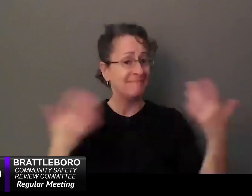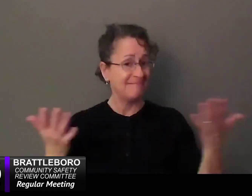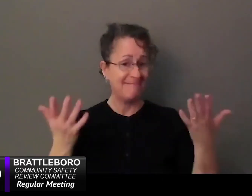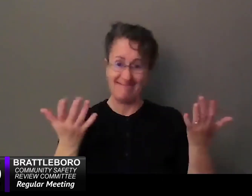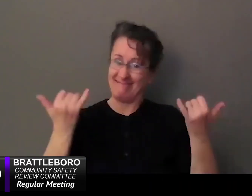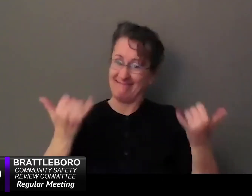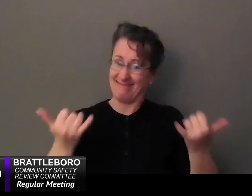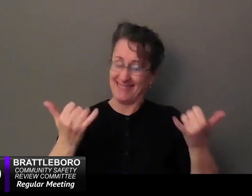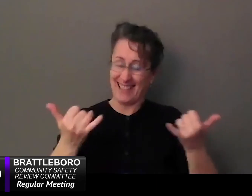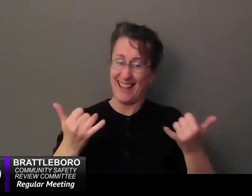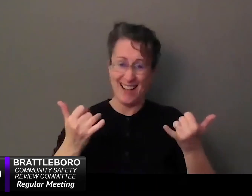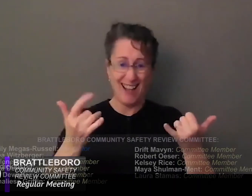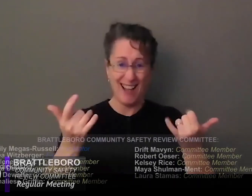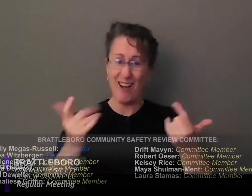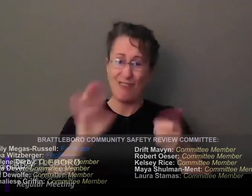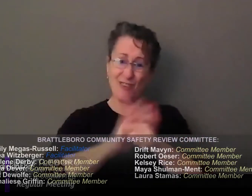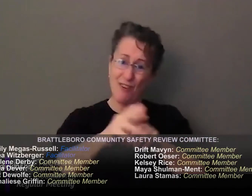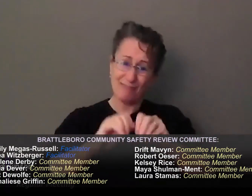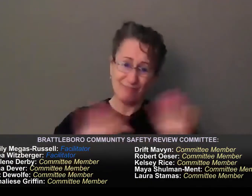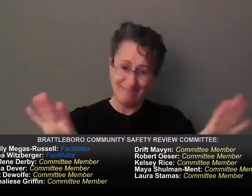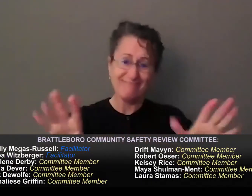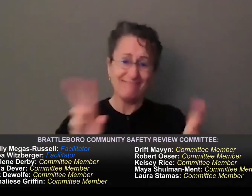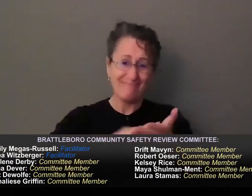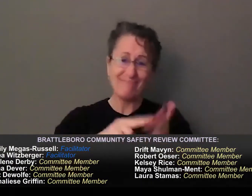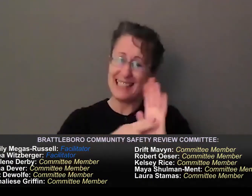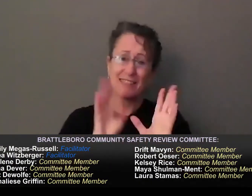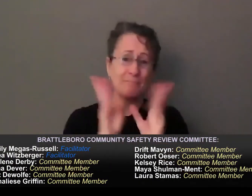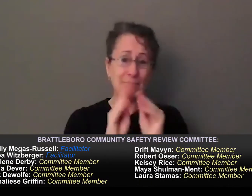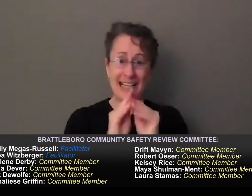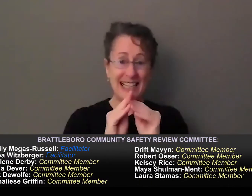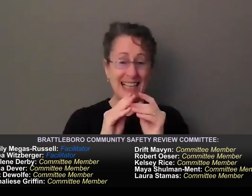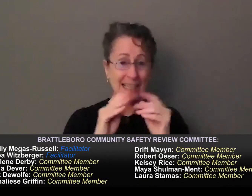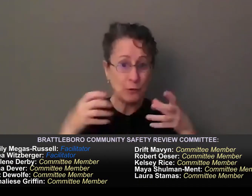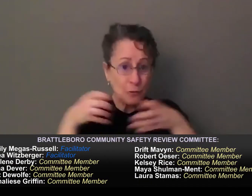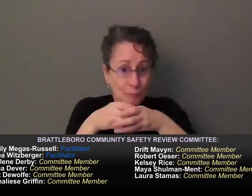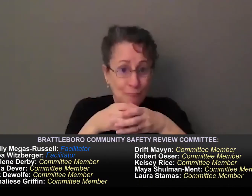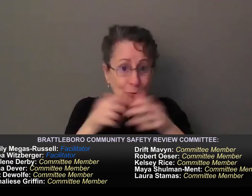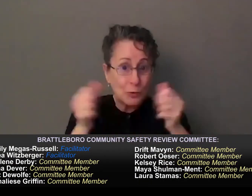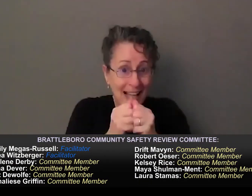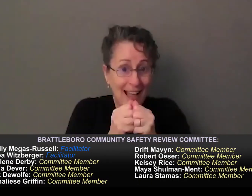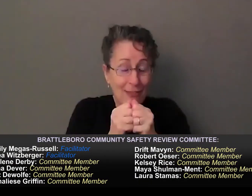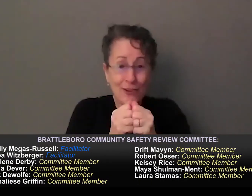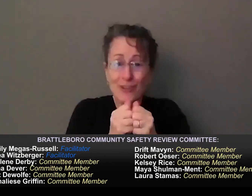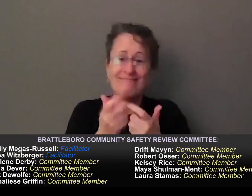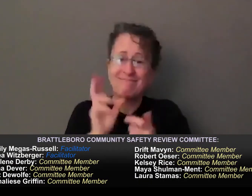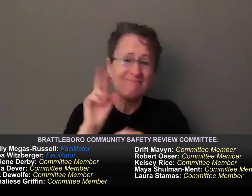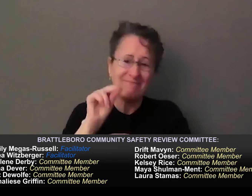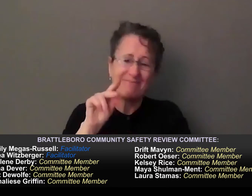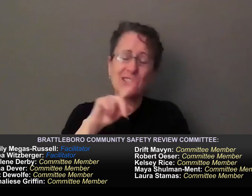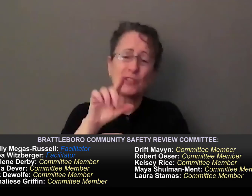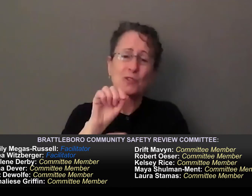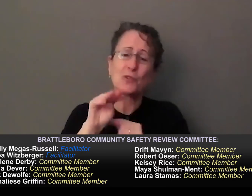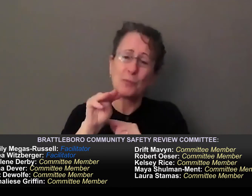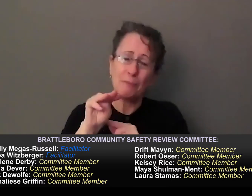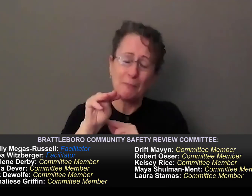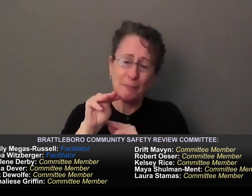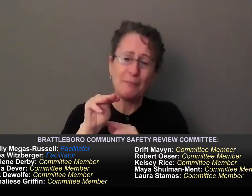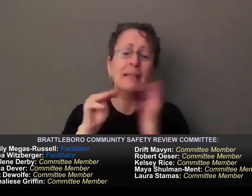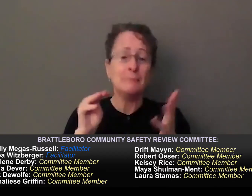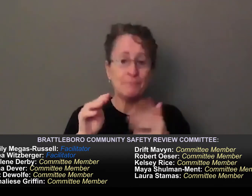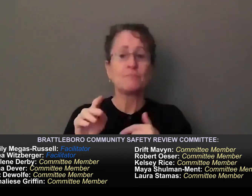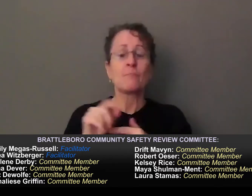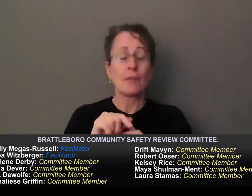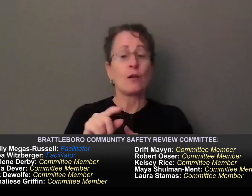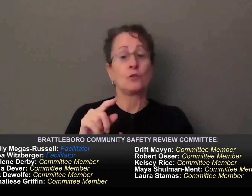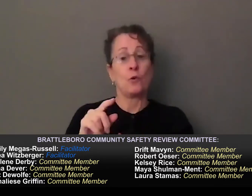happening because of a pandemic. We're going to talk more about open meeting law and what our